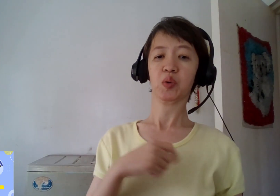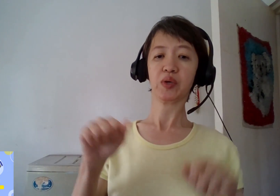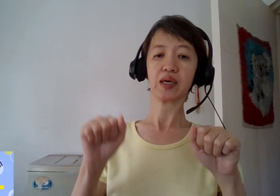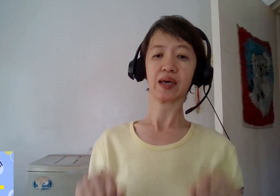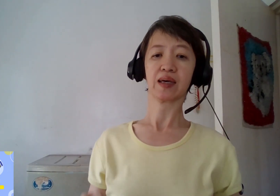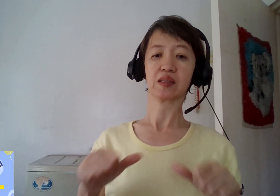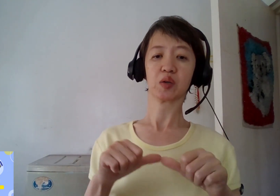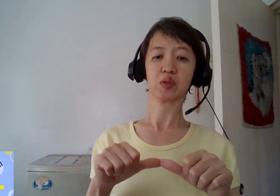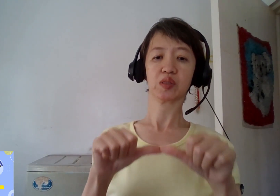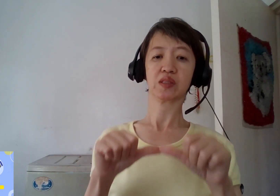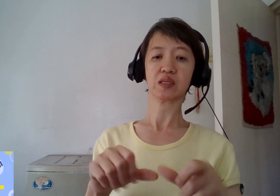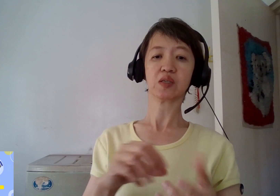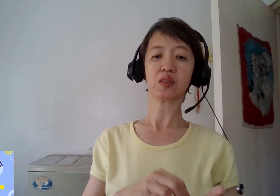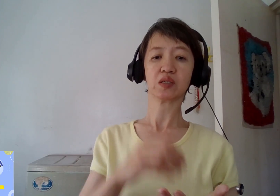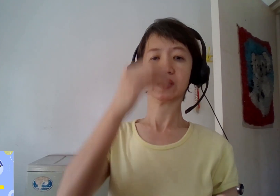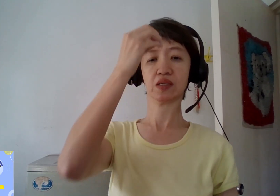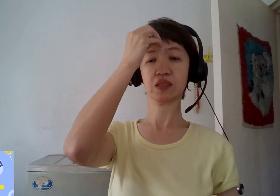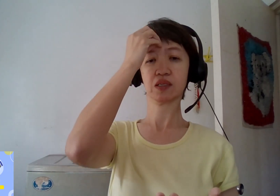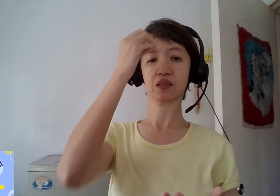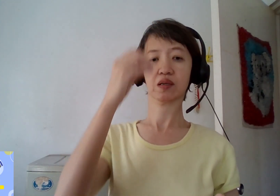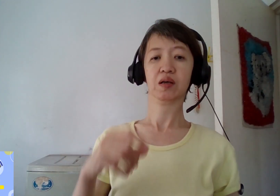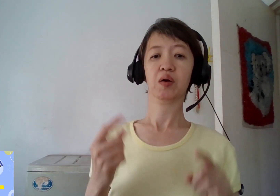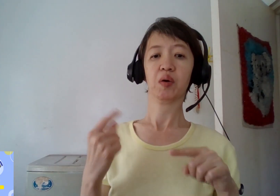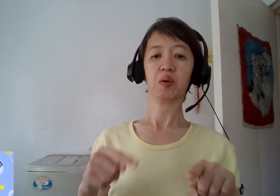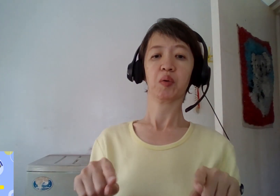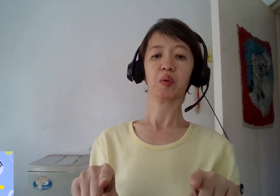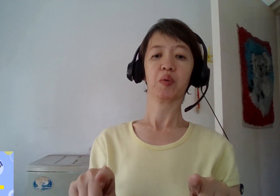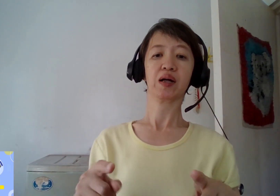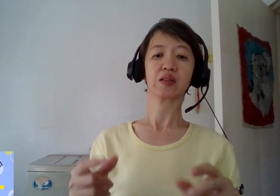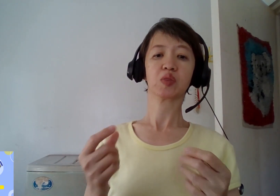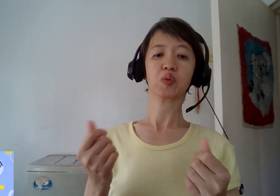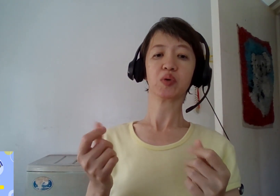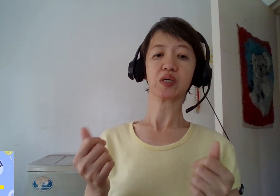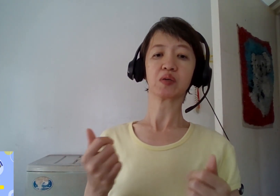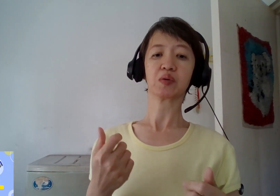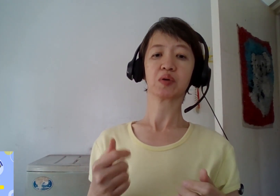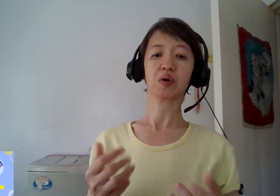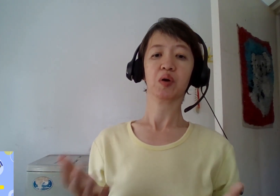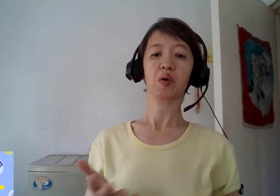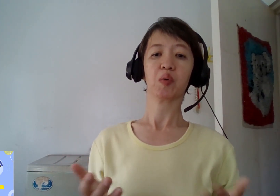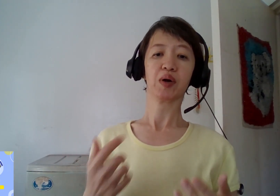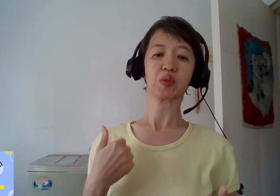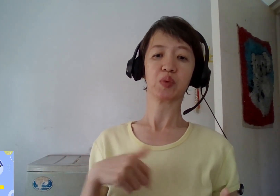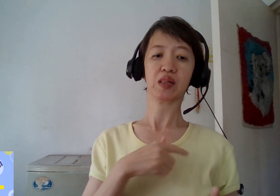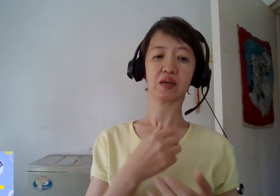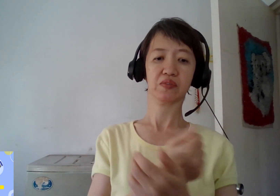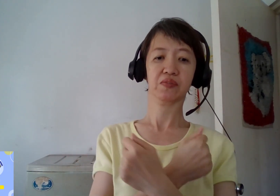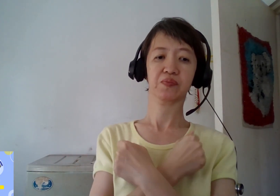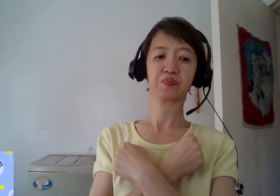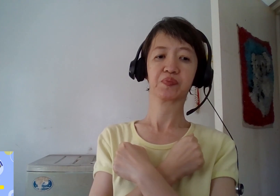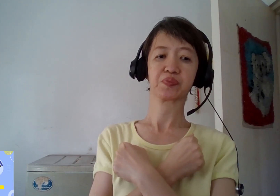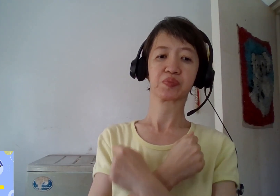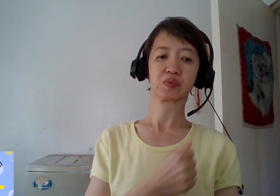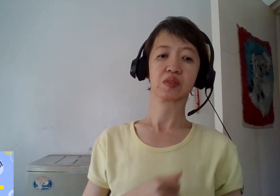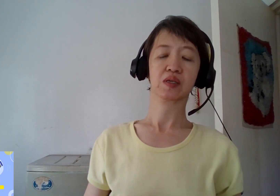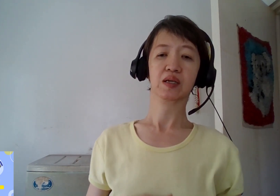We can continue learning while doing what we love.